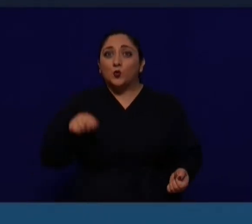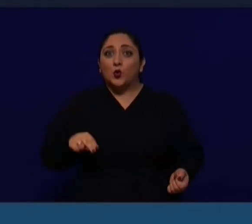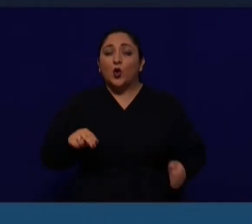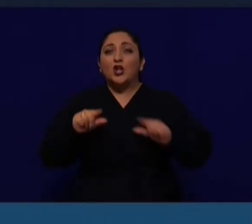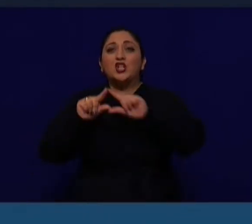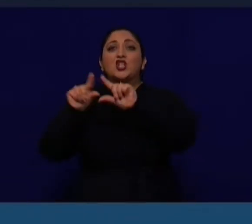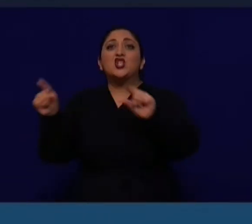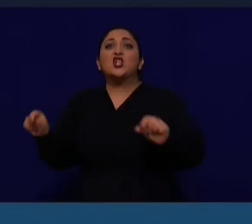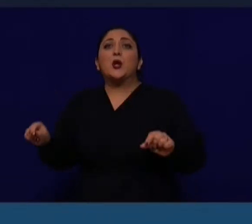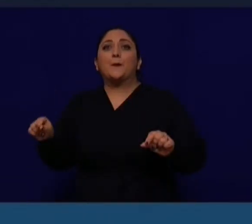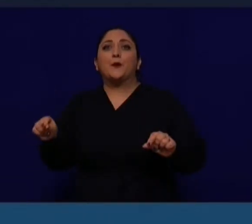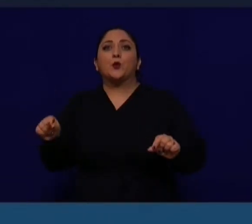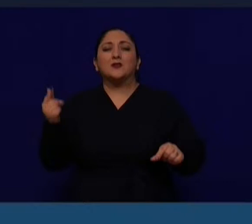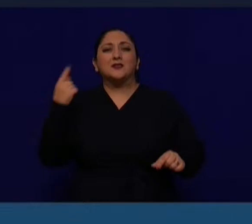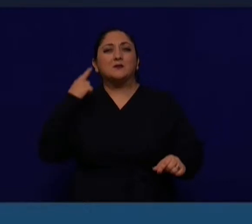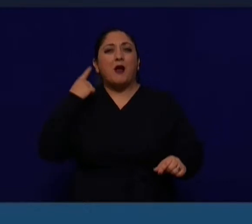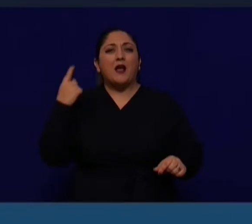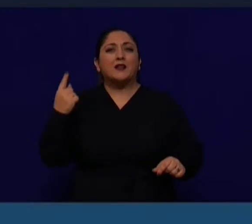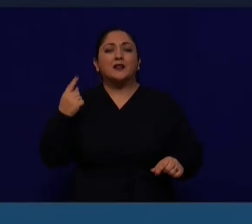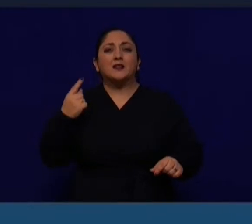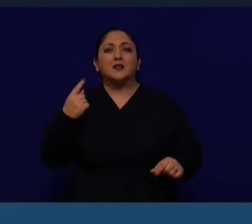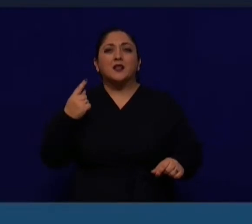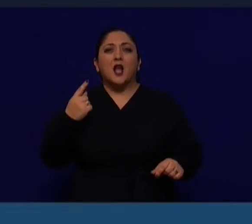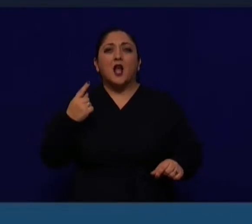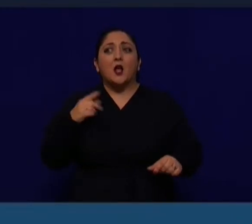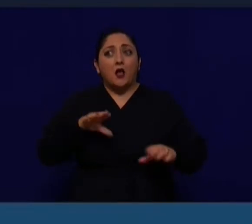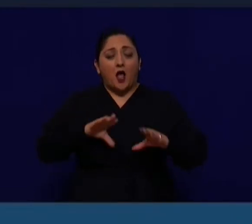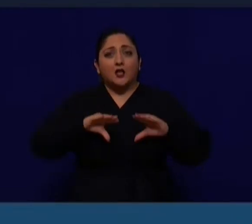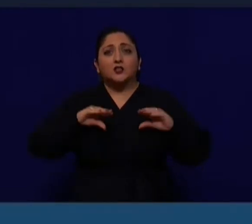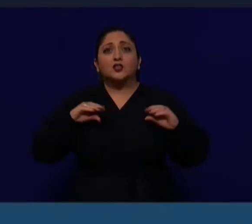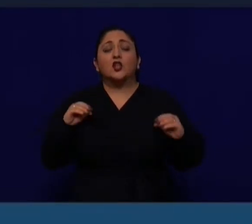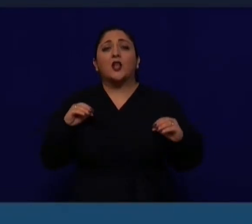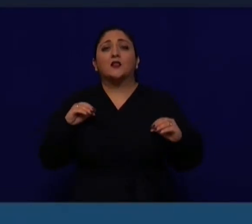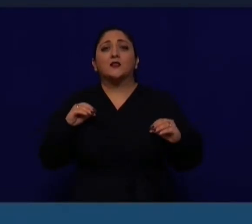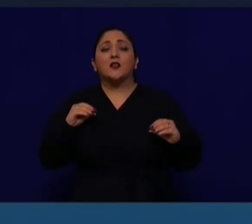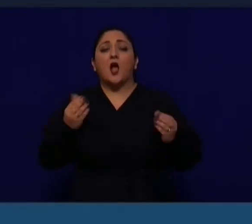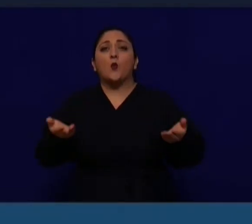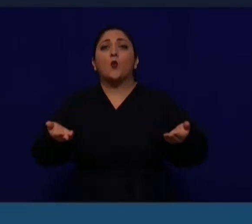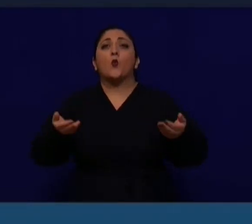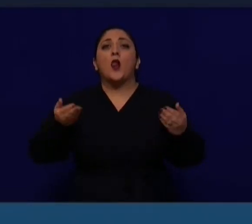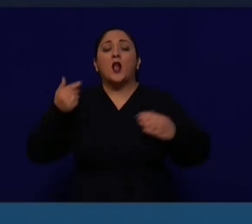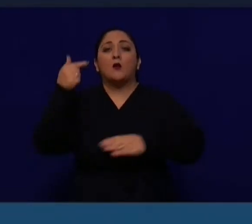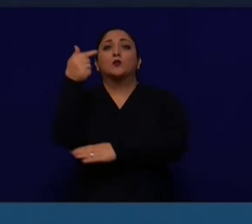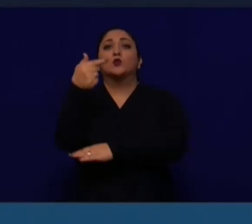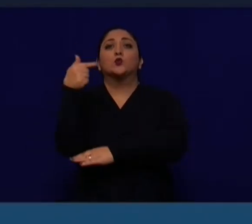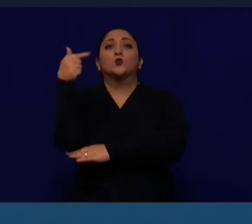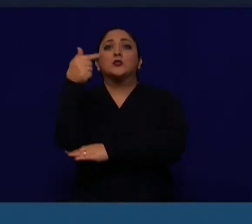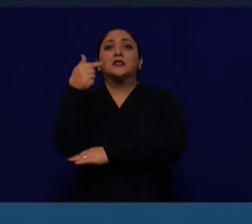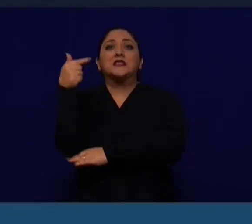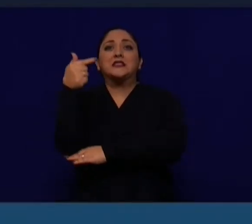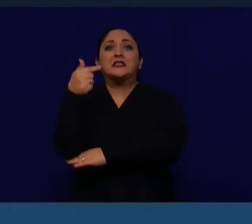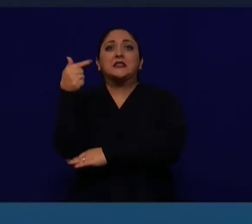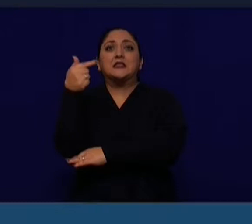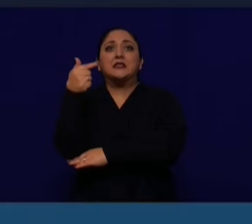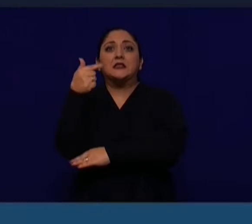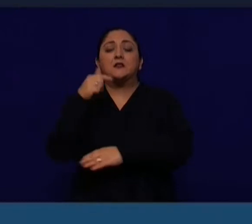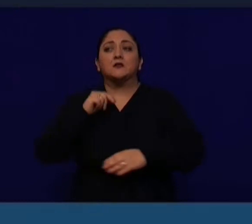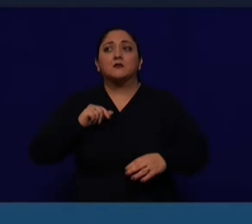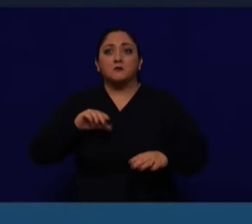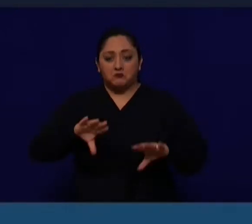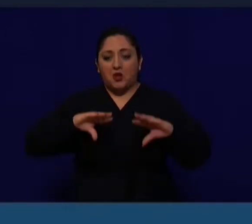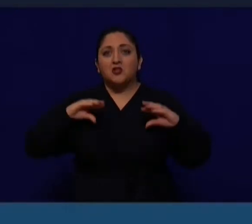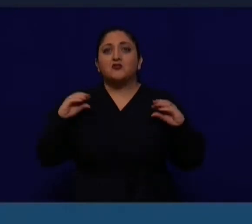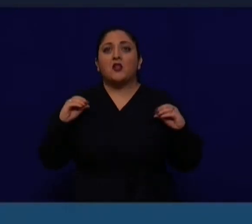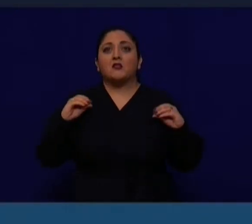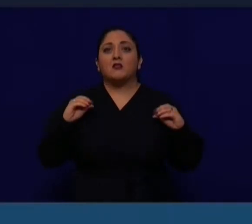Mejju se jibdew iħallu turisti li jkunu mlaqma, speċjalment mir-Renju Unit, jiġu fil-pajjiż. Malta se segwi dan il-prinċipju